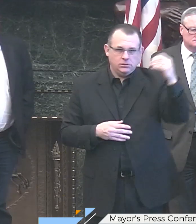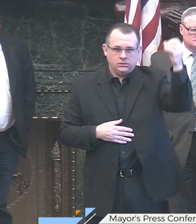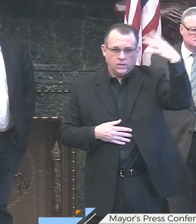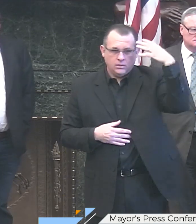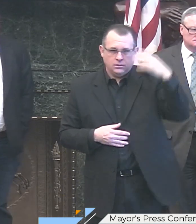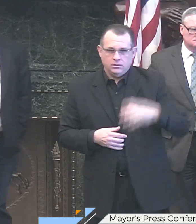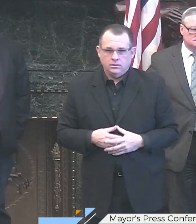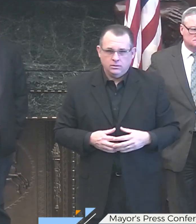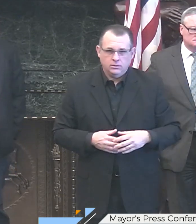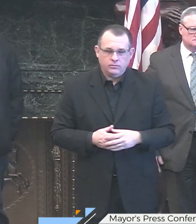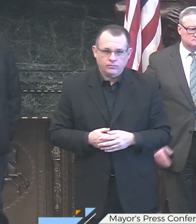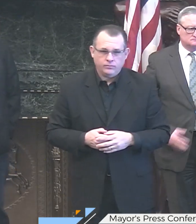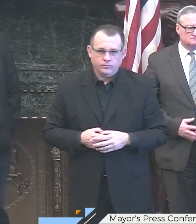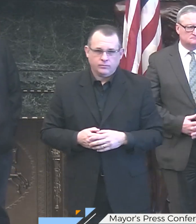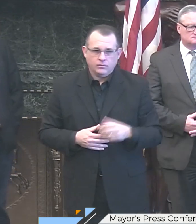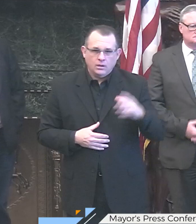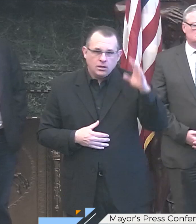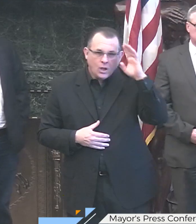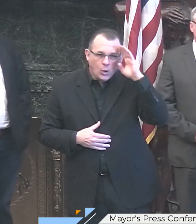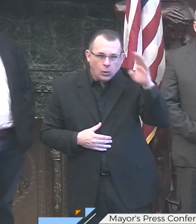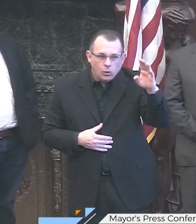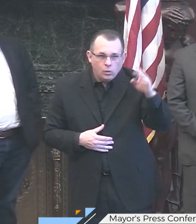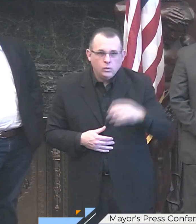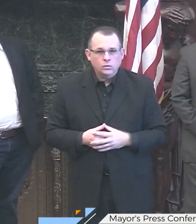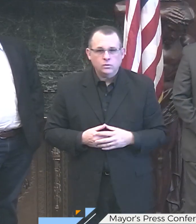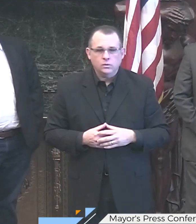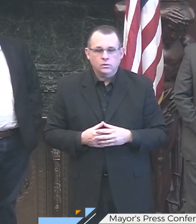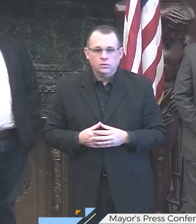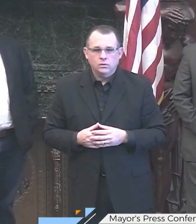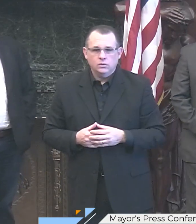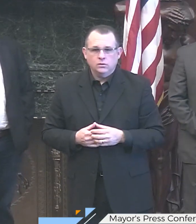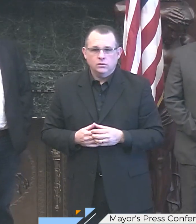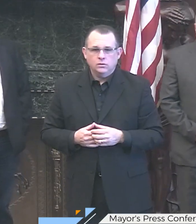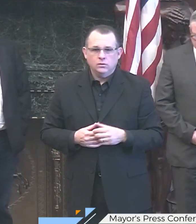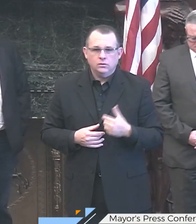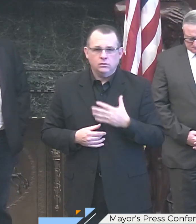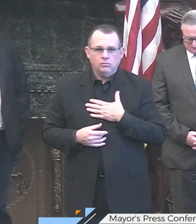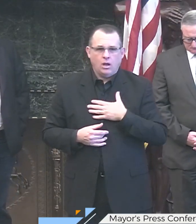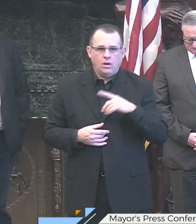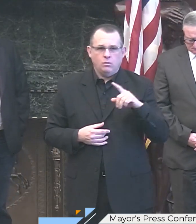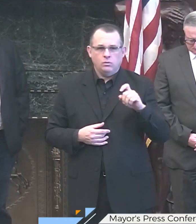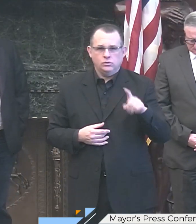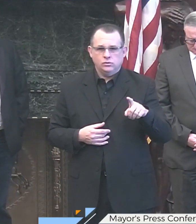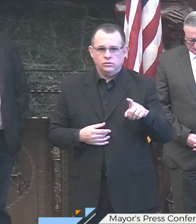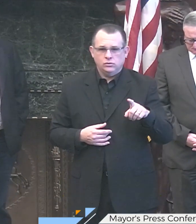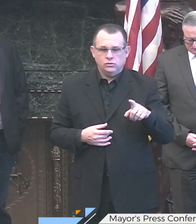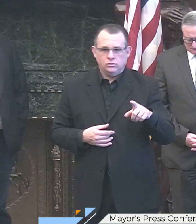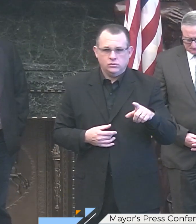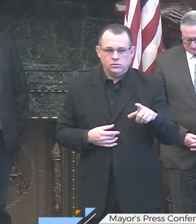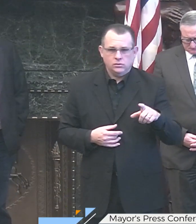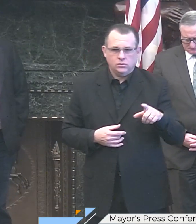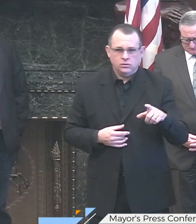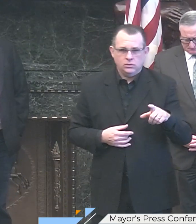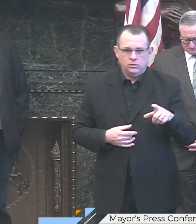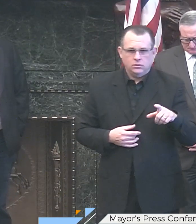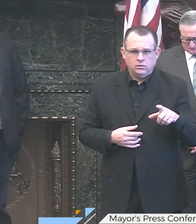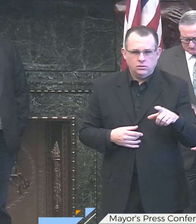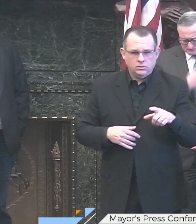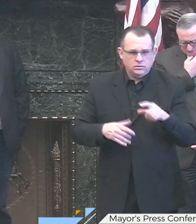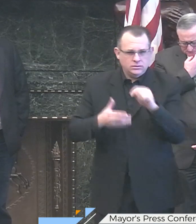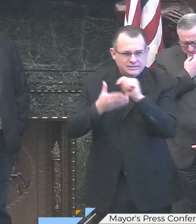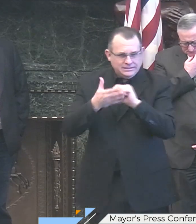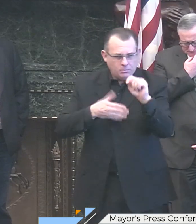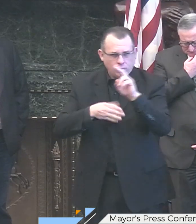Hello. My question is, now that there's a site at Temple University at the LaCour